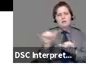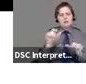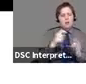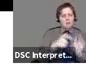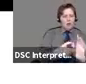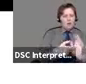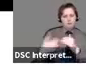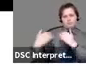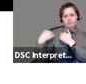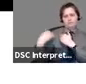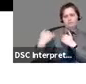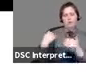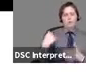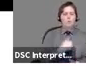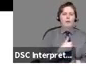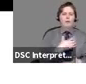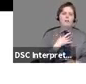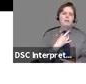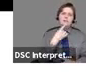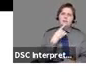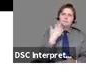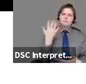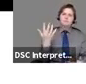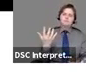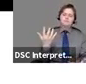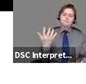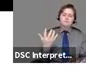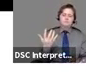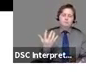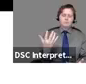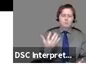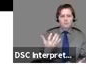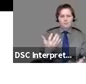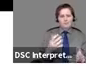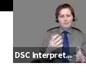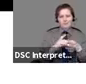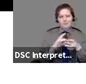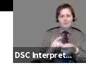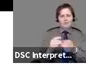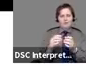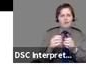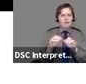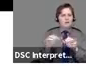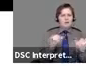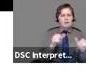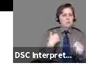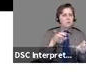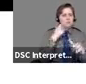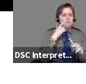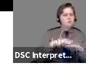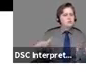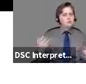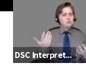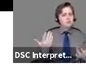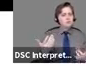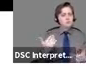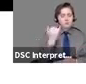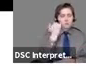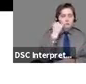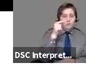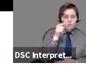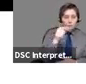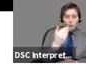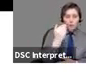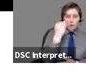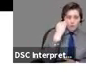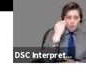obligation of what we like to say, credible to what we do for children. If you are